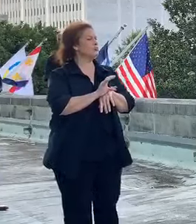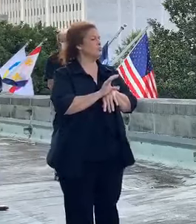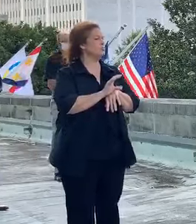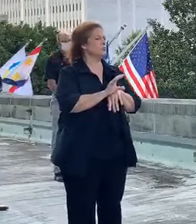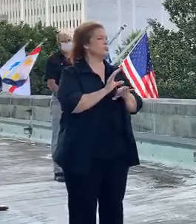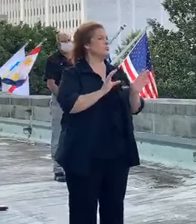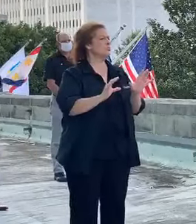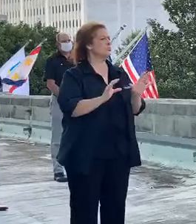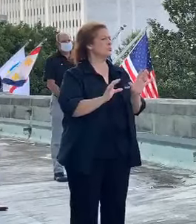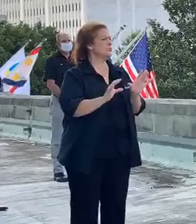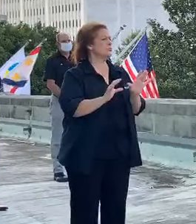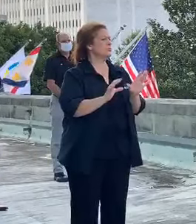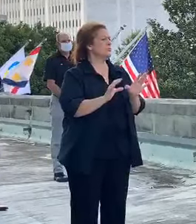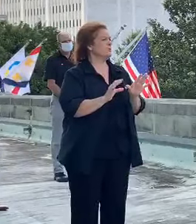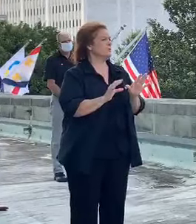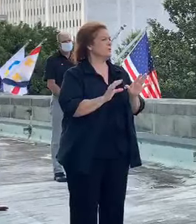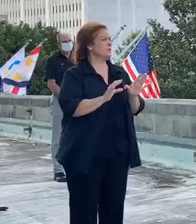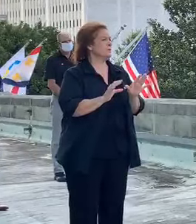No.